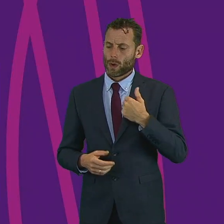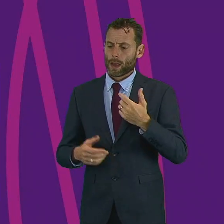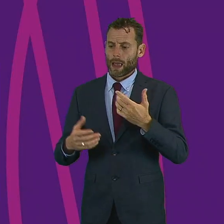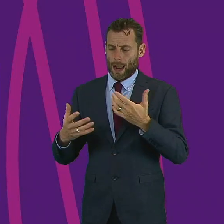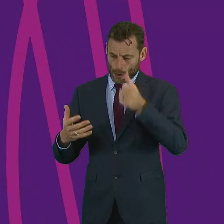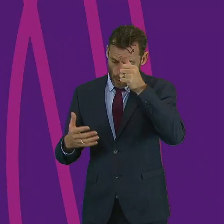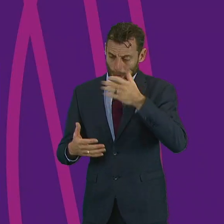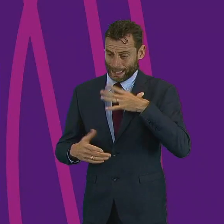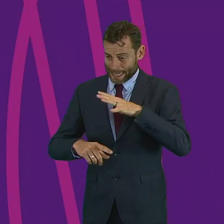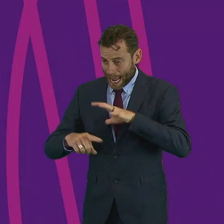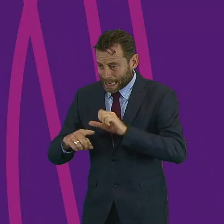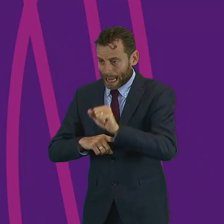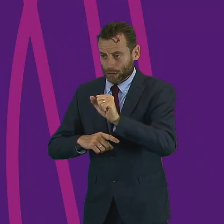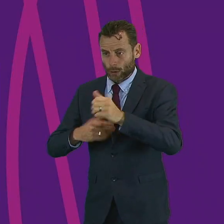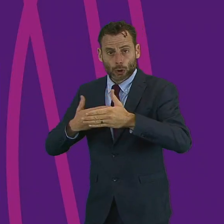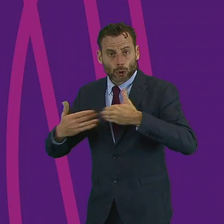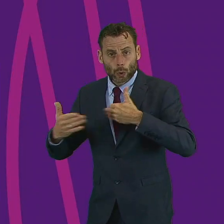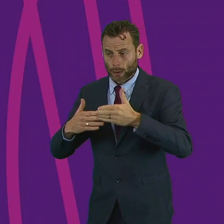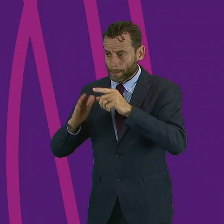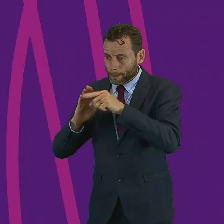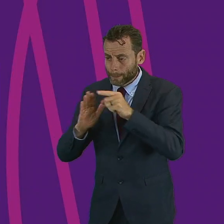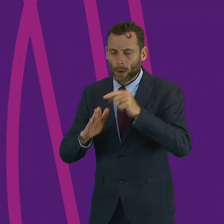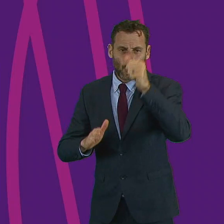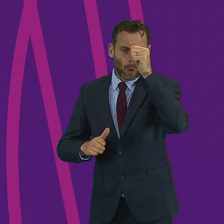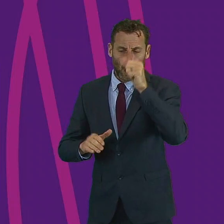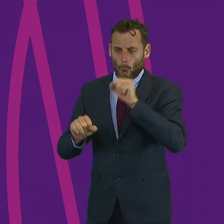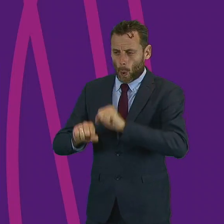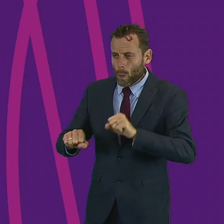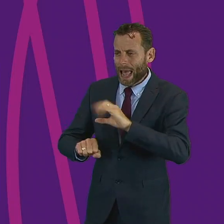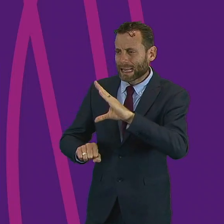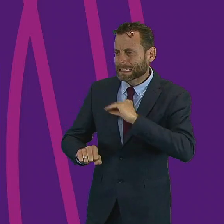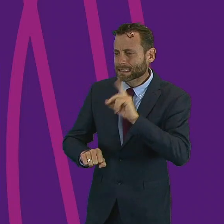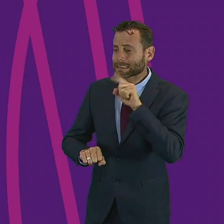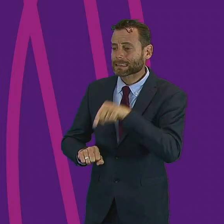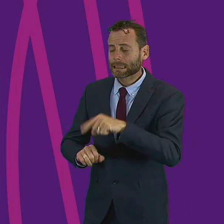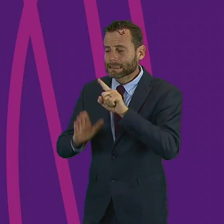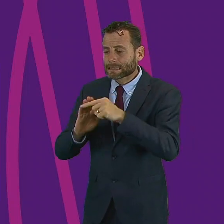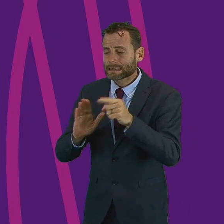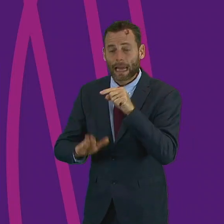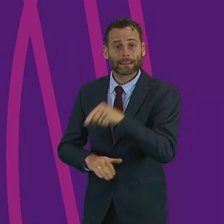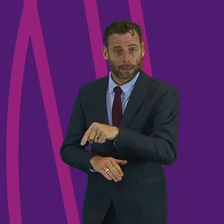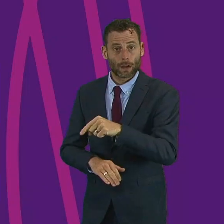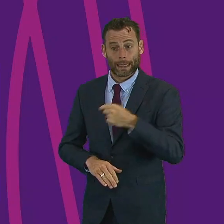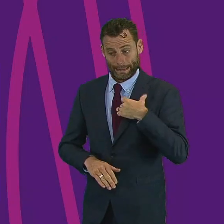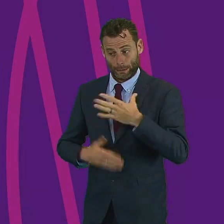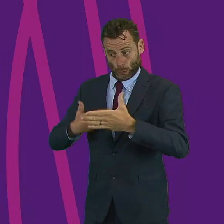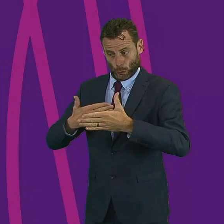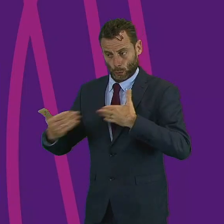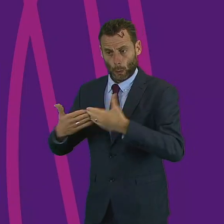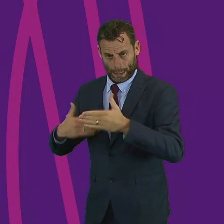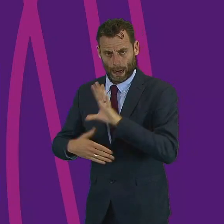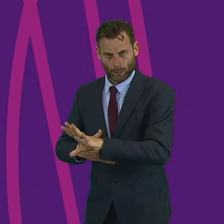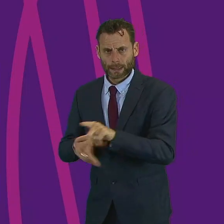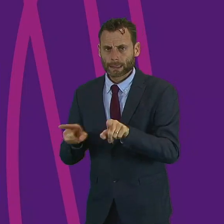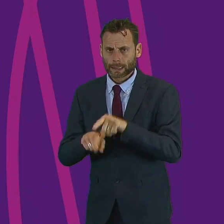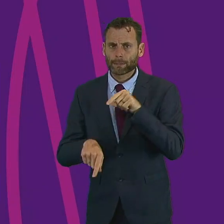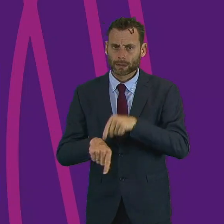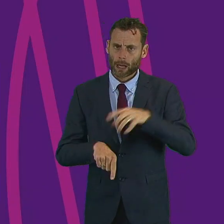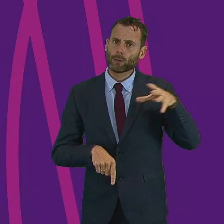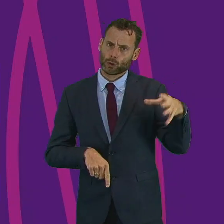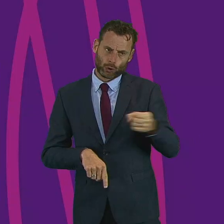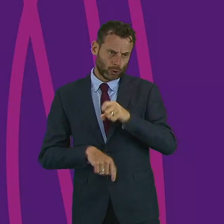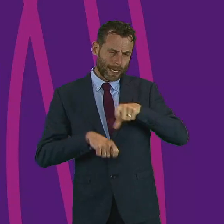Minister. Well, can I say first of all, in terms of workers, and Richard Leonard is right to raise their concerns here, you know, the